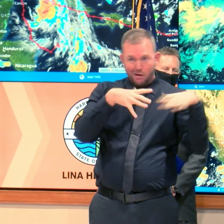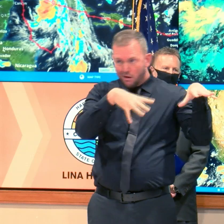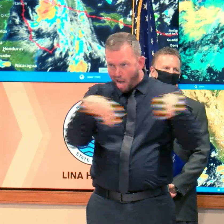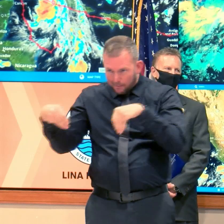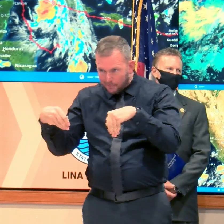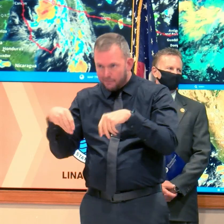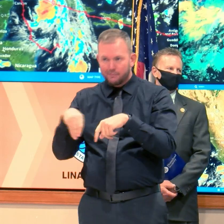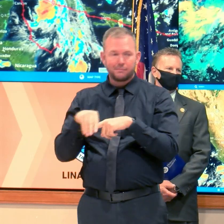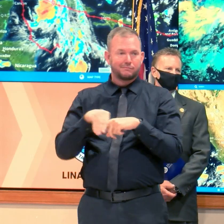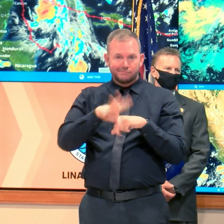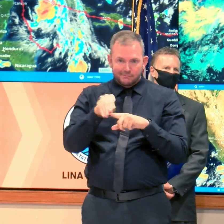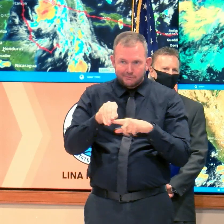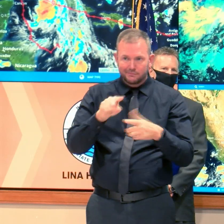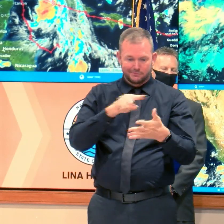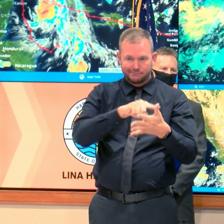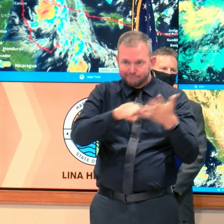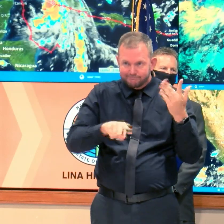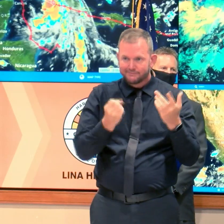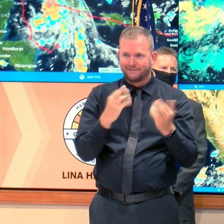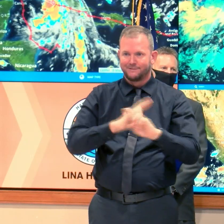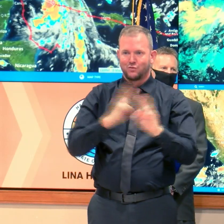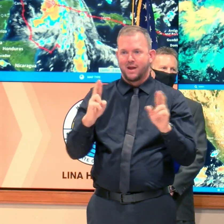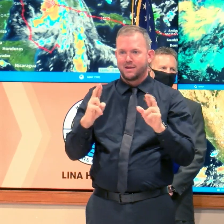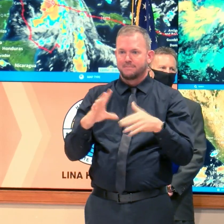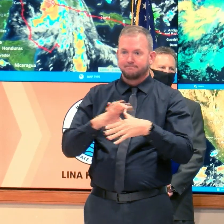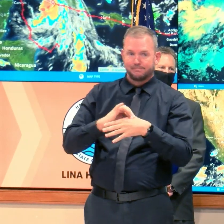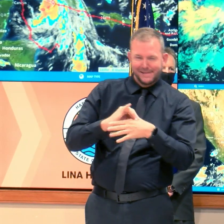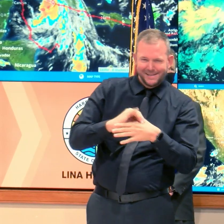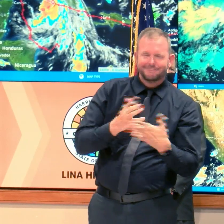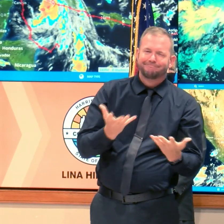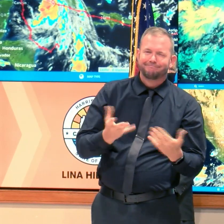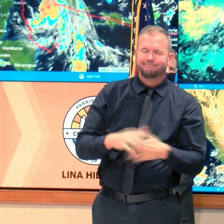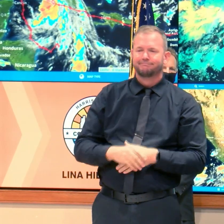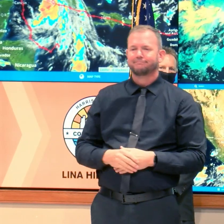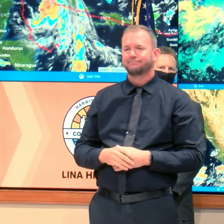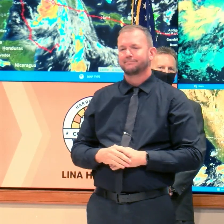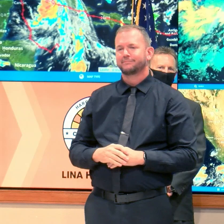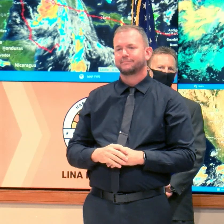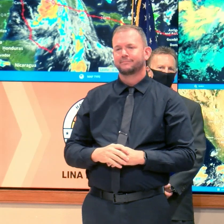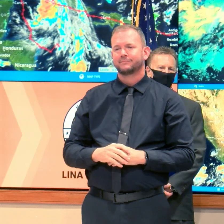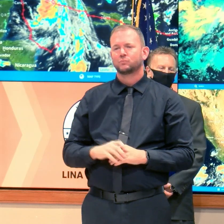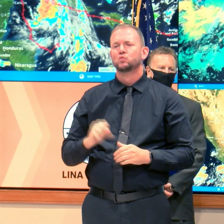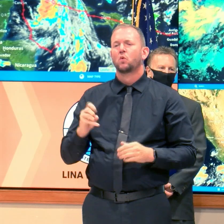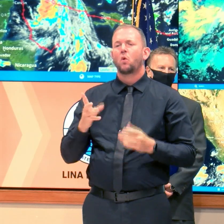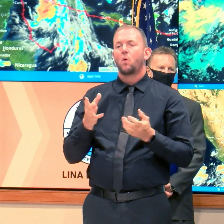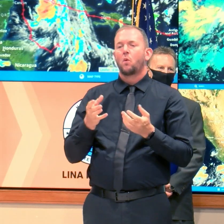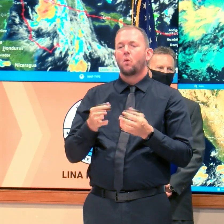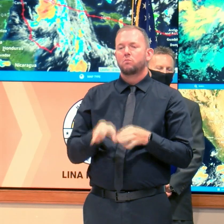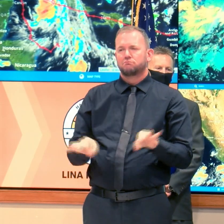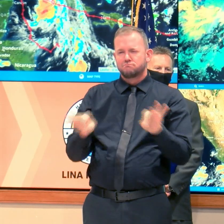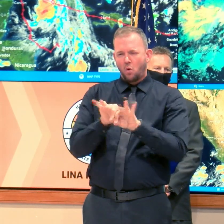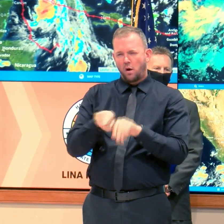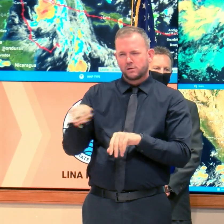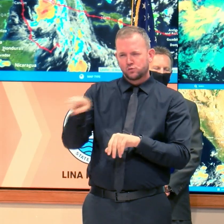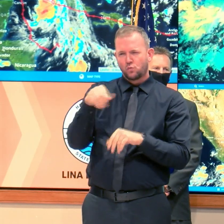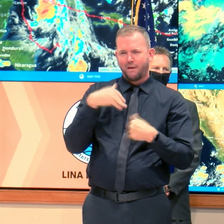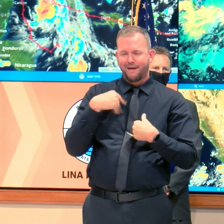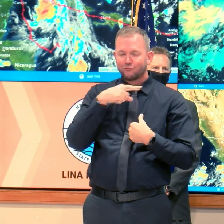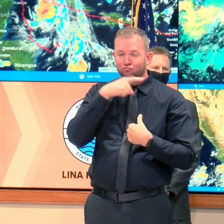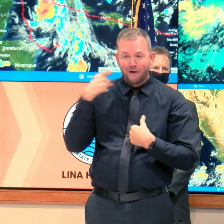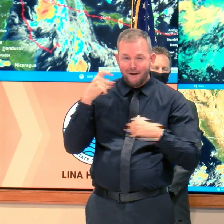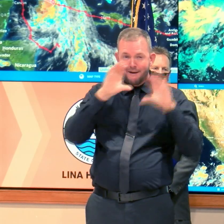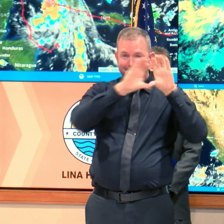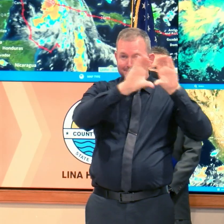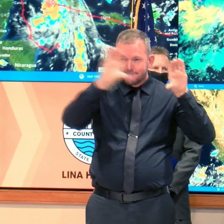full of meat, for example. And so make sure you're taking care of that. And because we've already been doing so